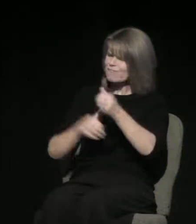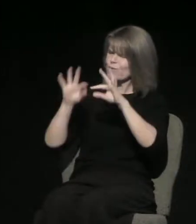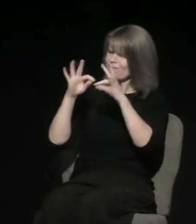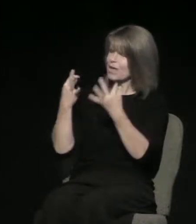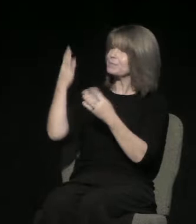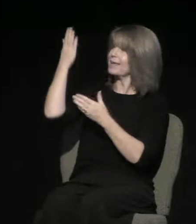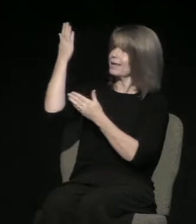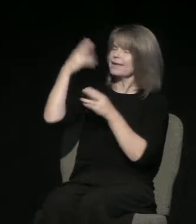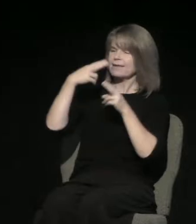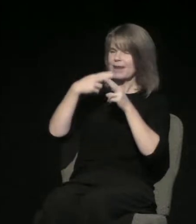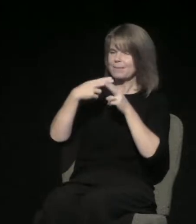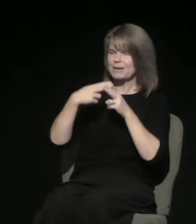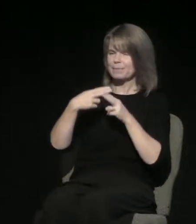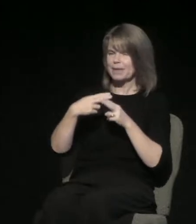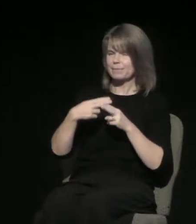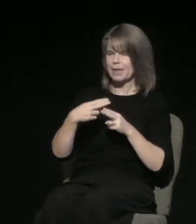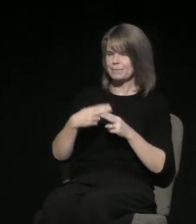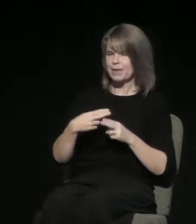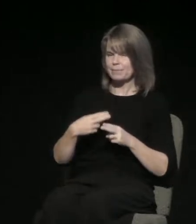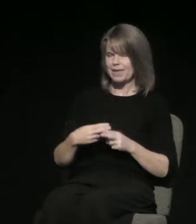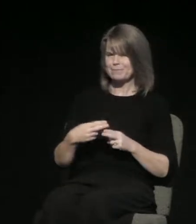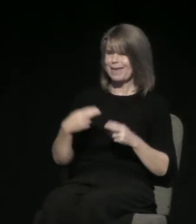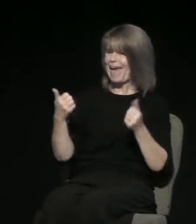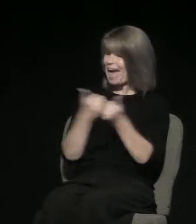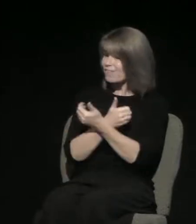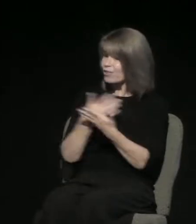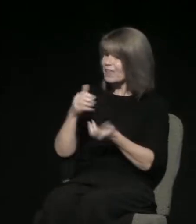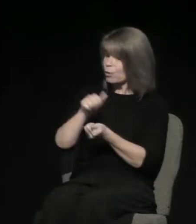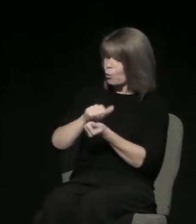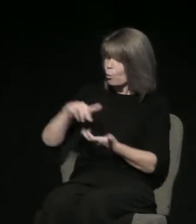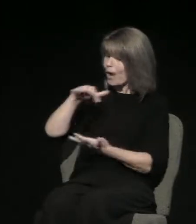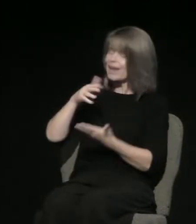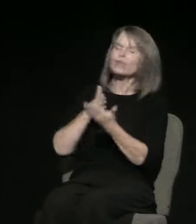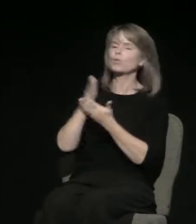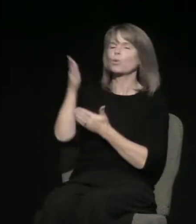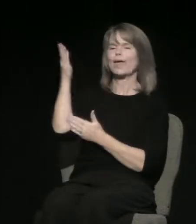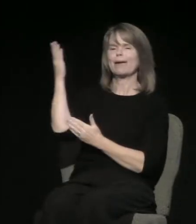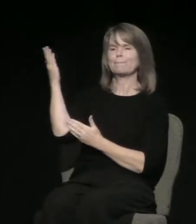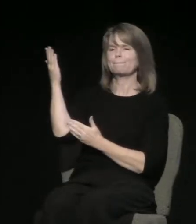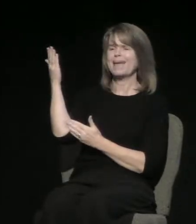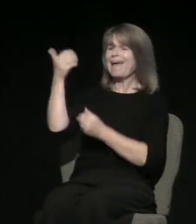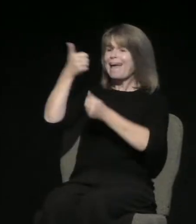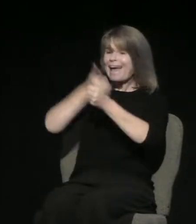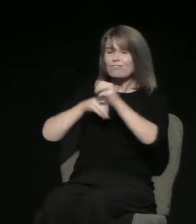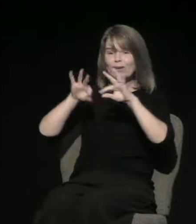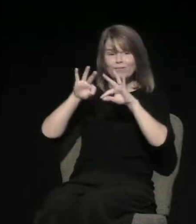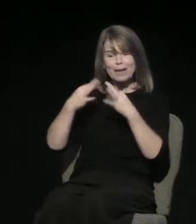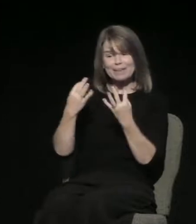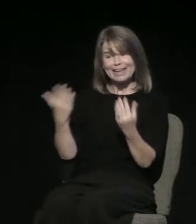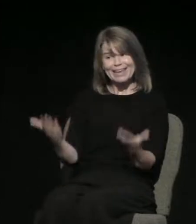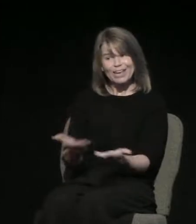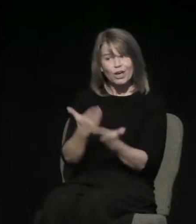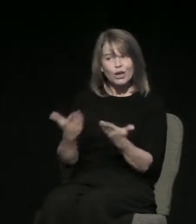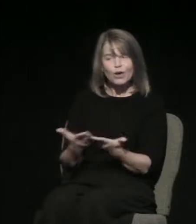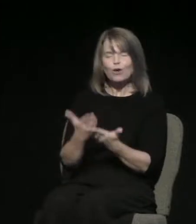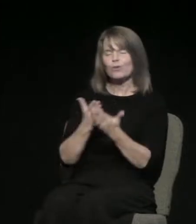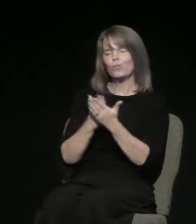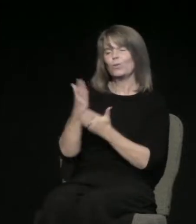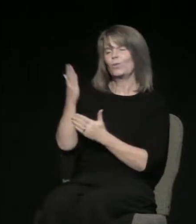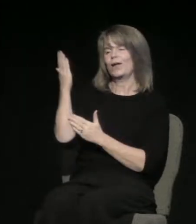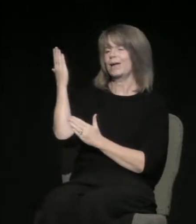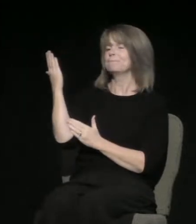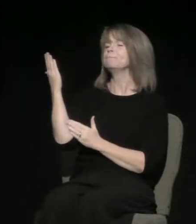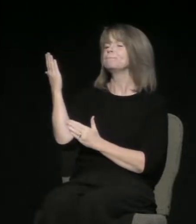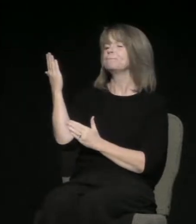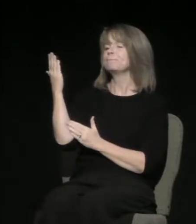The Father Is the Uncreated One Everything Was established In him And every Family All of us Exists Because Of him